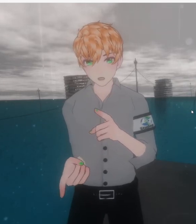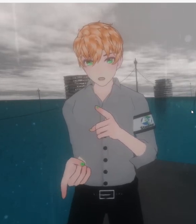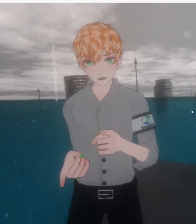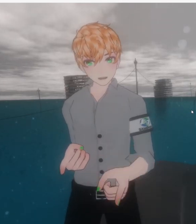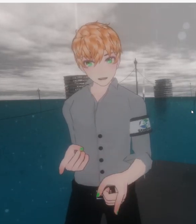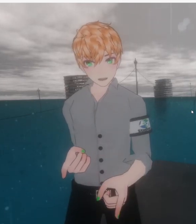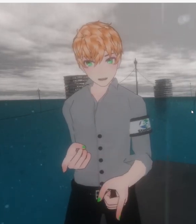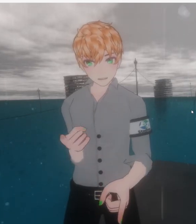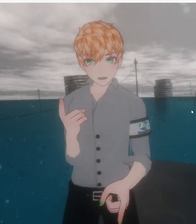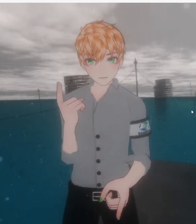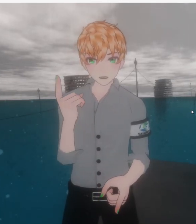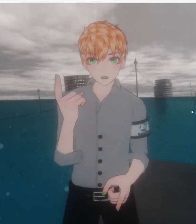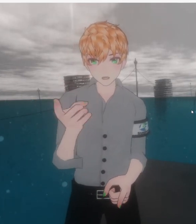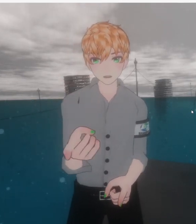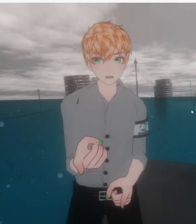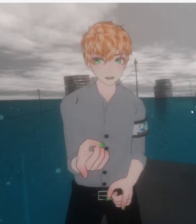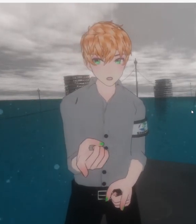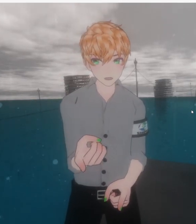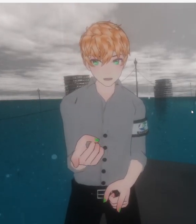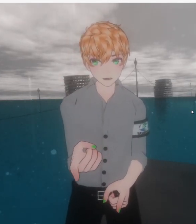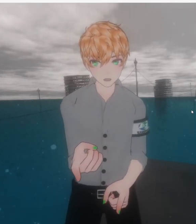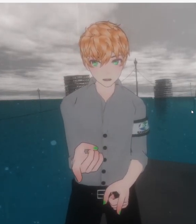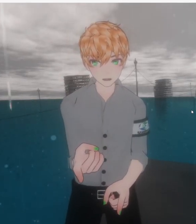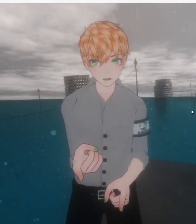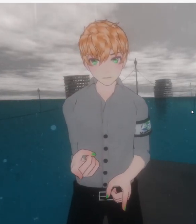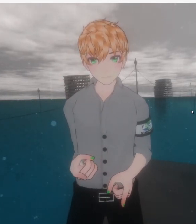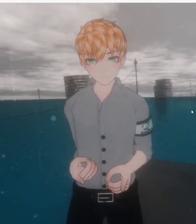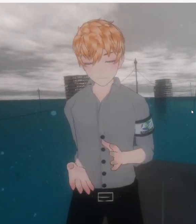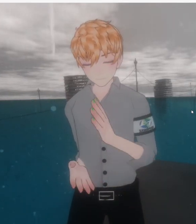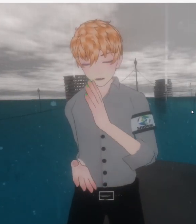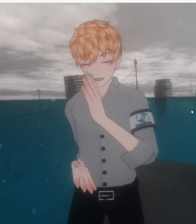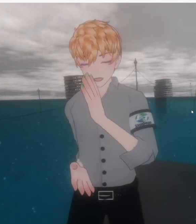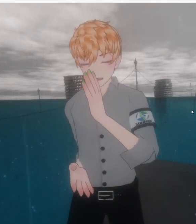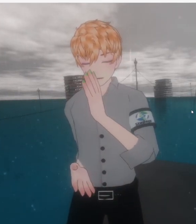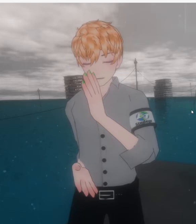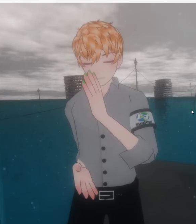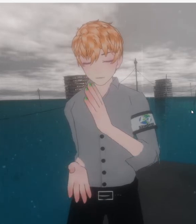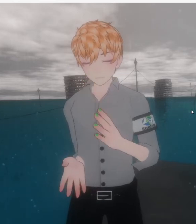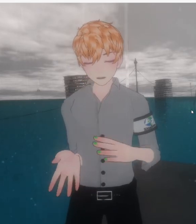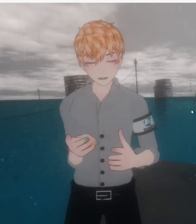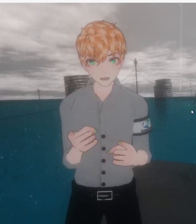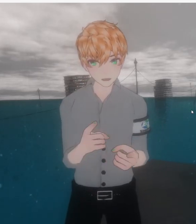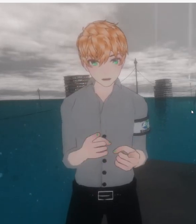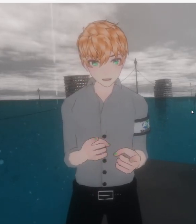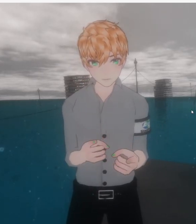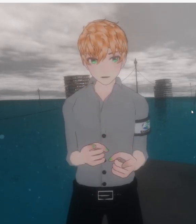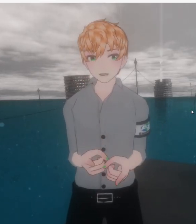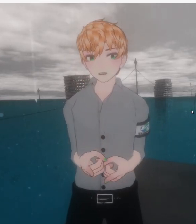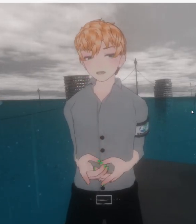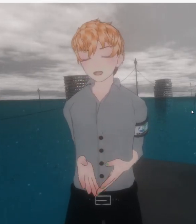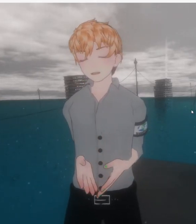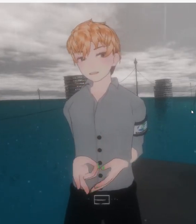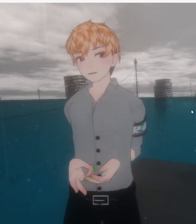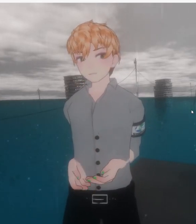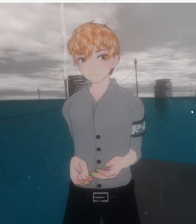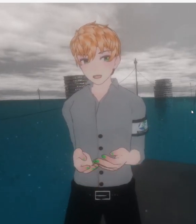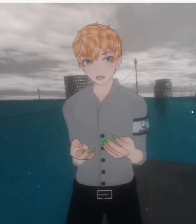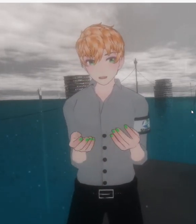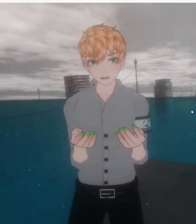to get to sleep earlier or to wake up later than that, and I can't really shift things around. And then it's